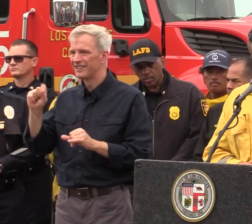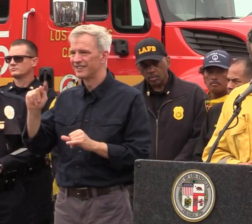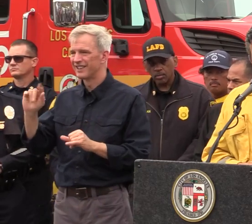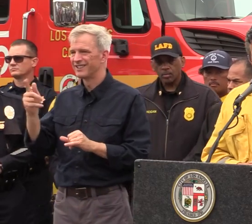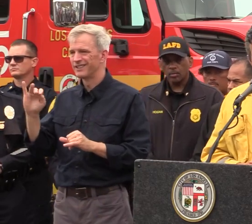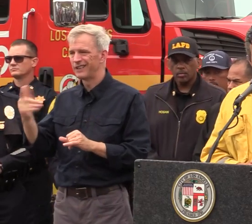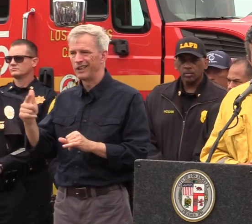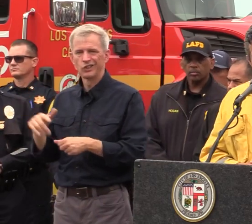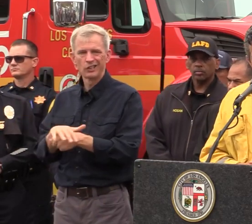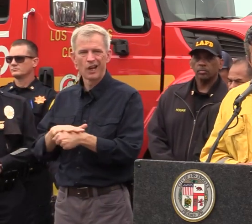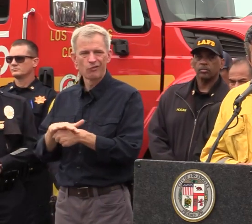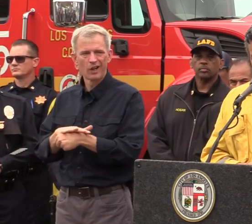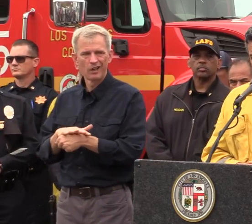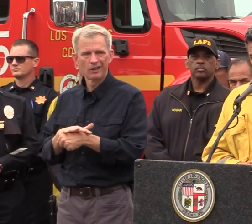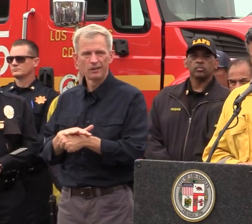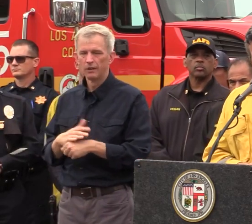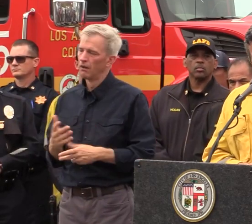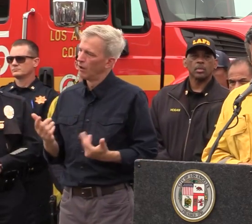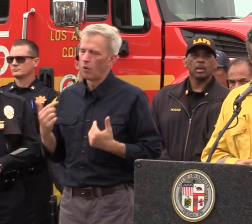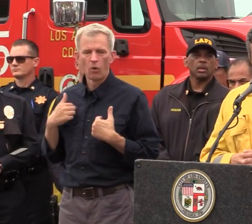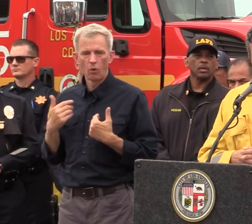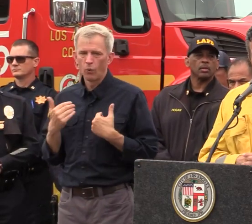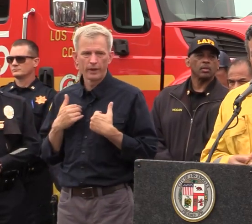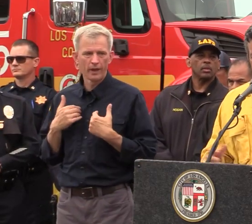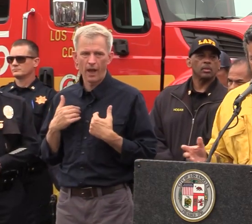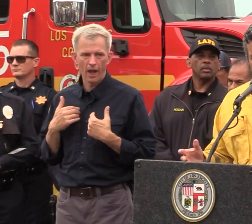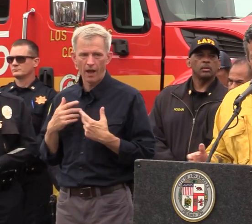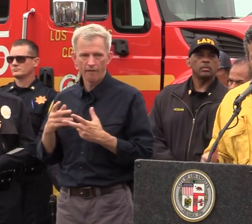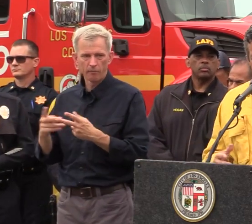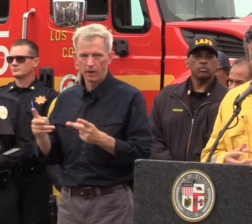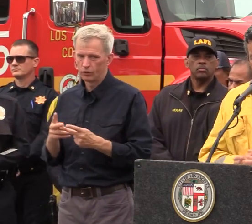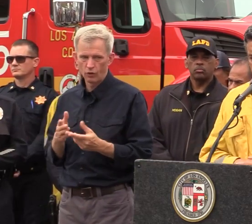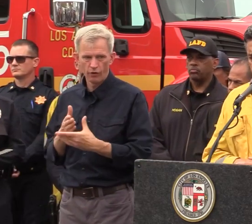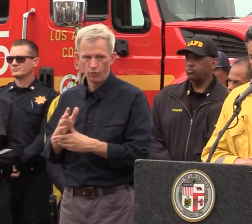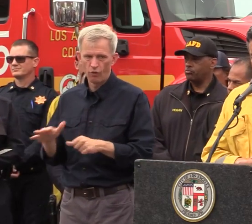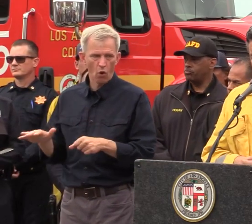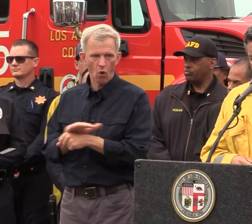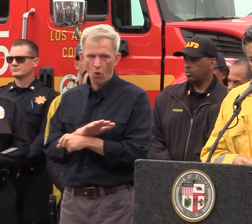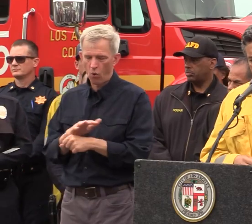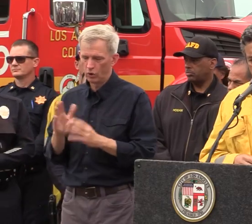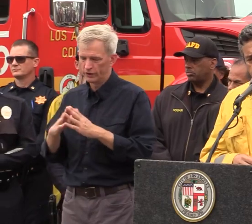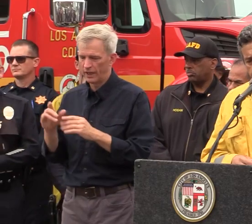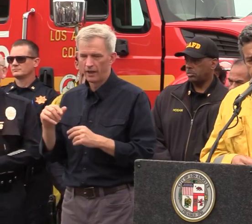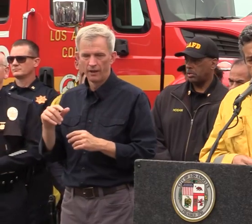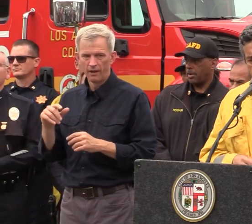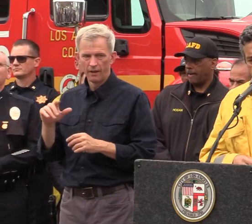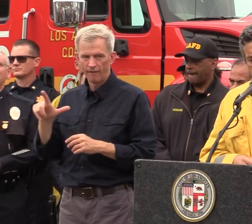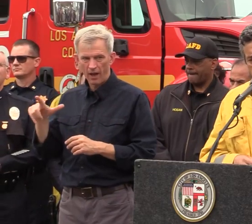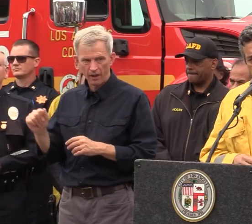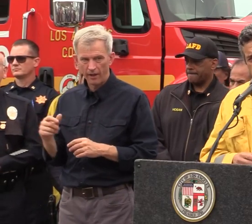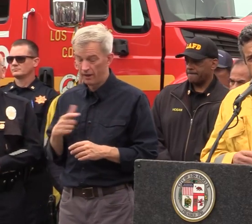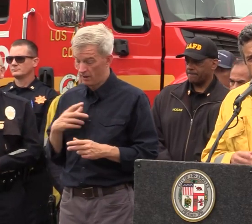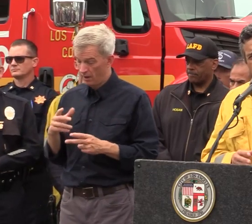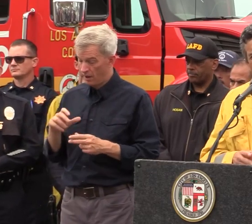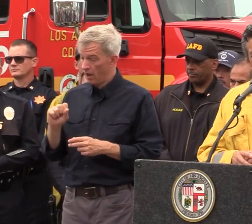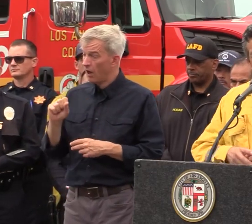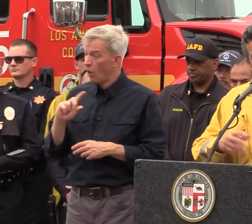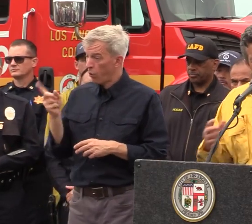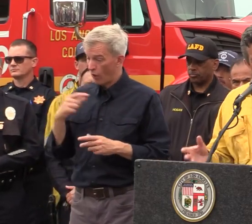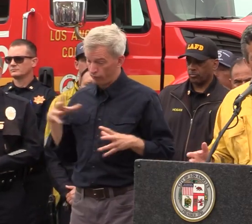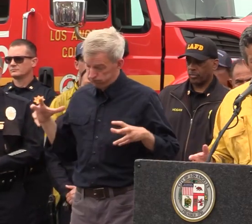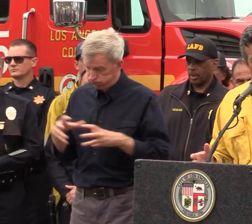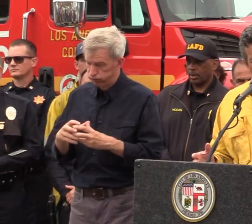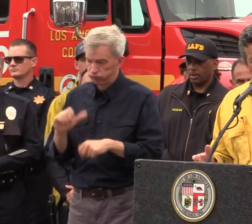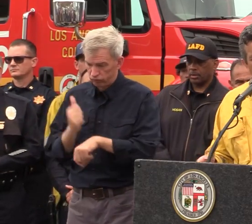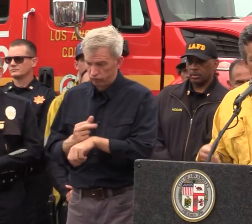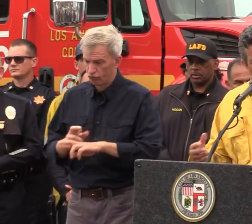have staging areas and base locations and hill spots throughout the city of Los Angeles, and based on the location of the fire, we'll dictate where